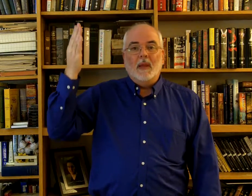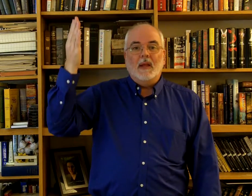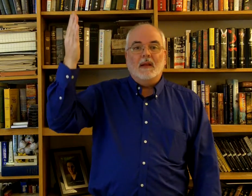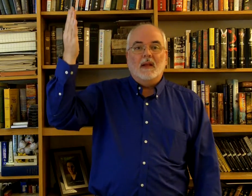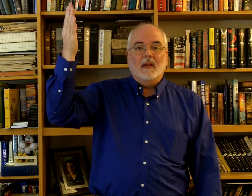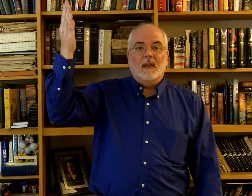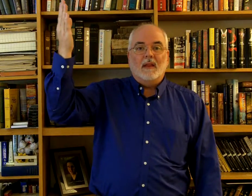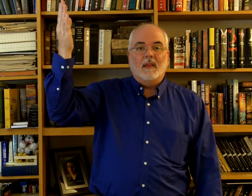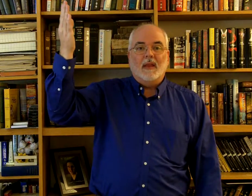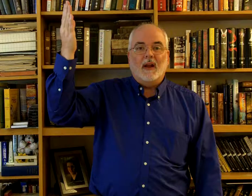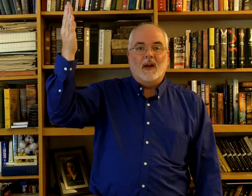been there.